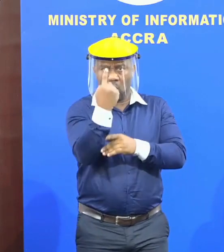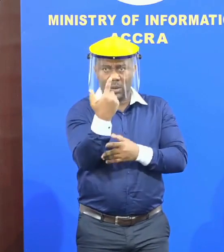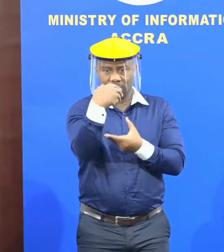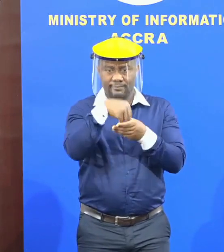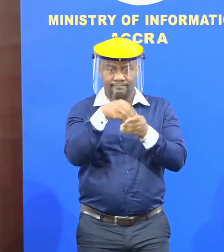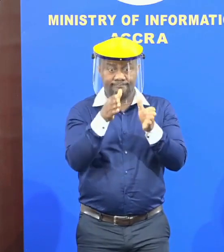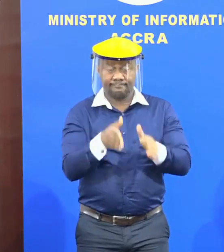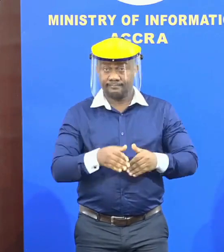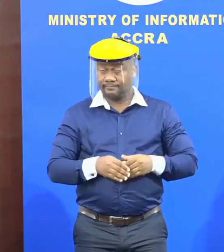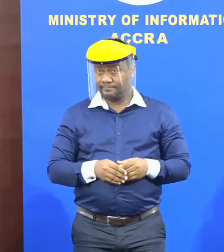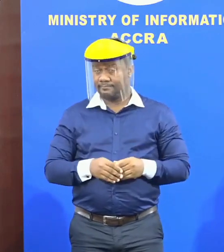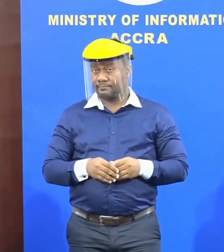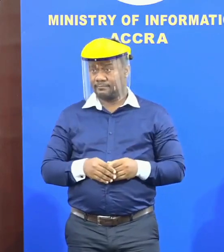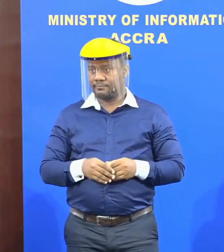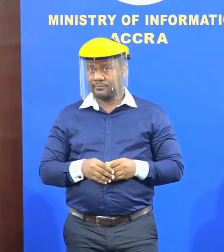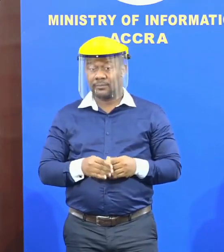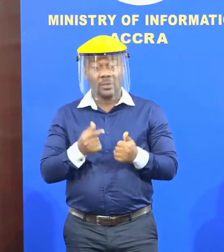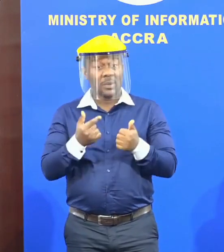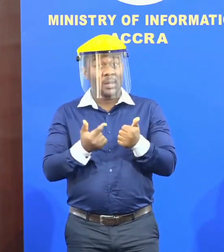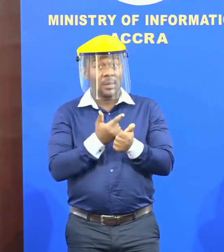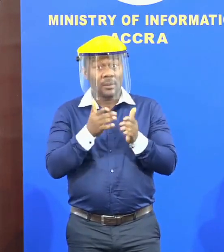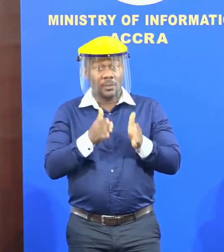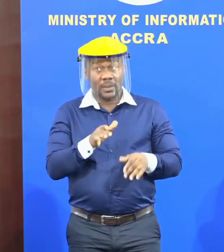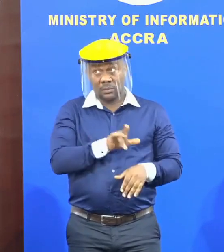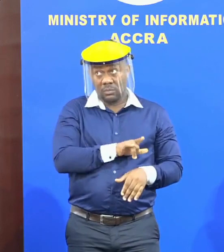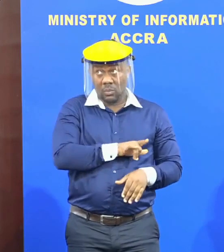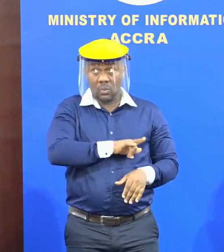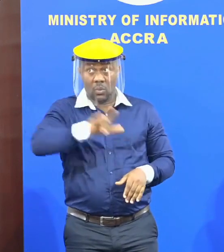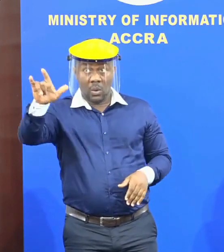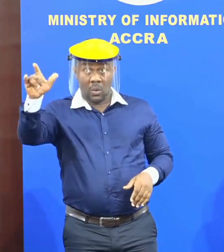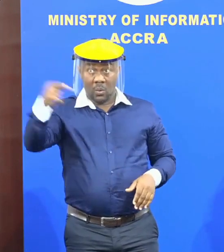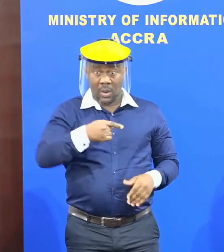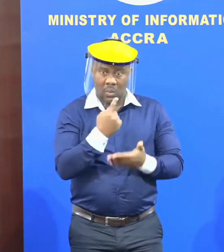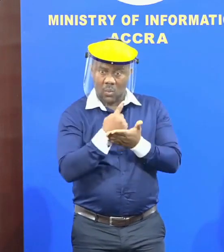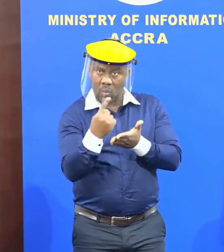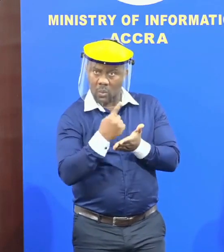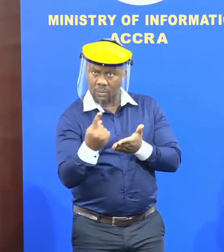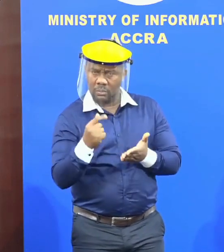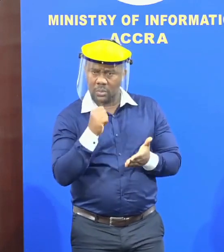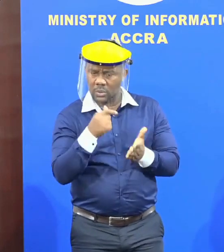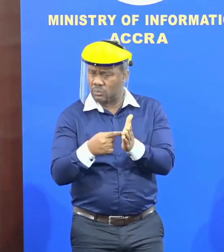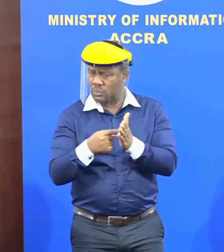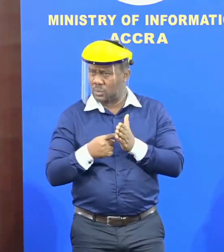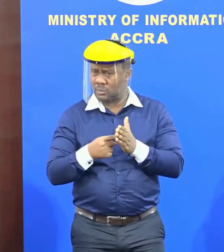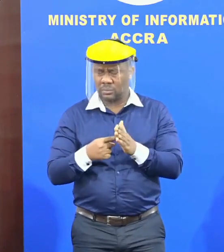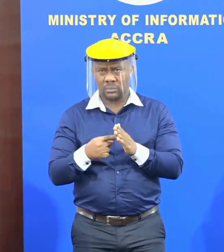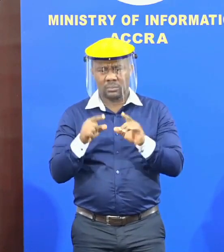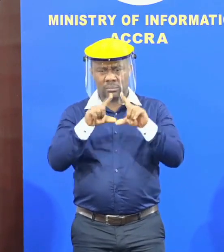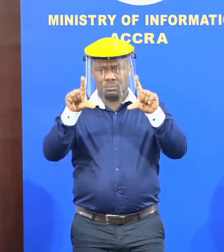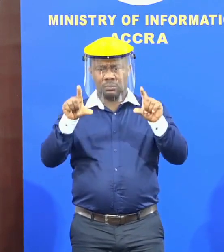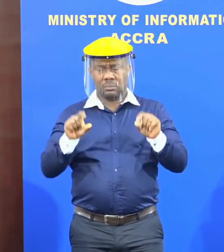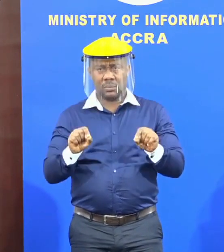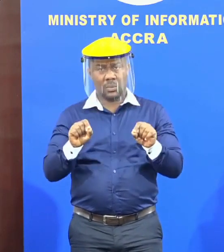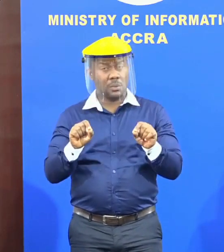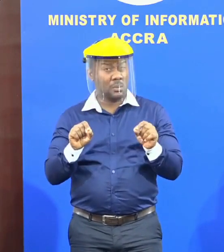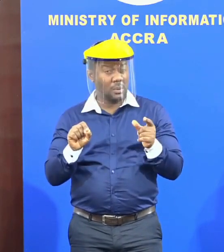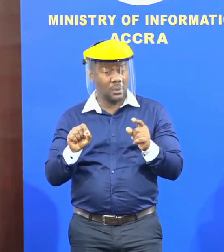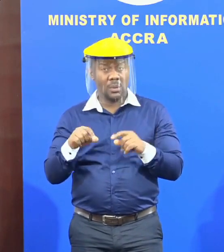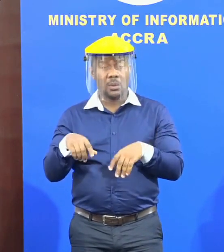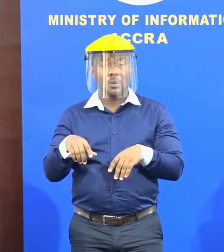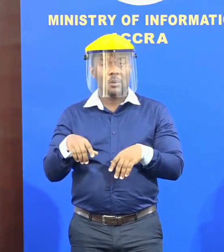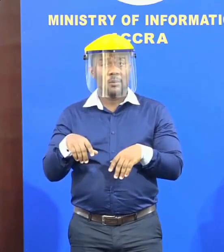Ghanaian residents who depart Ghana and return within 1 week will no longer be required to present a COVID-19 result from the